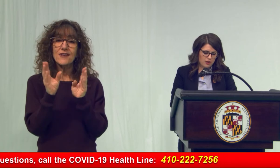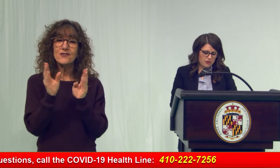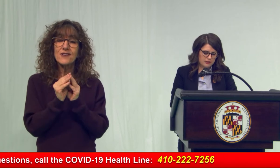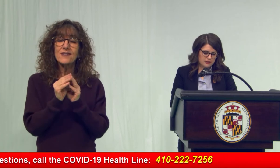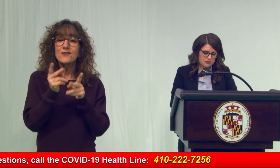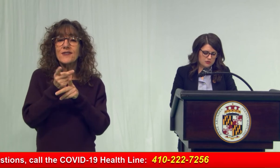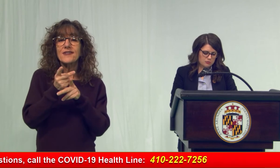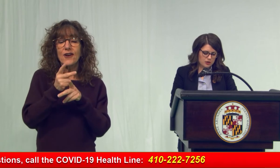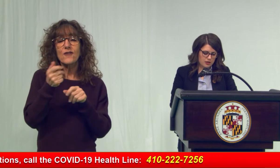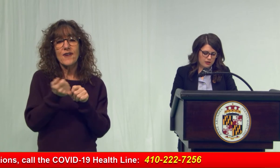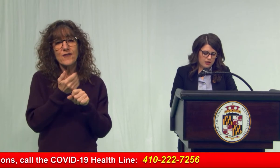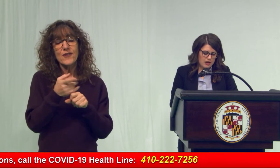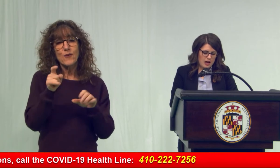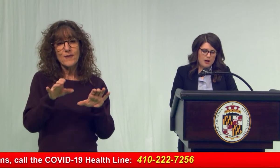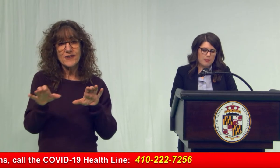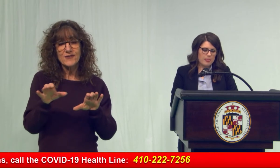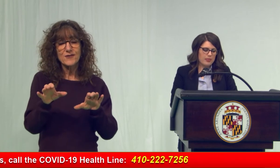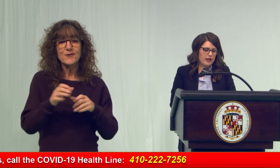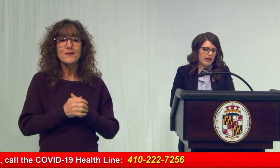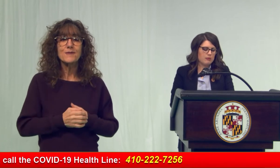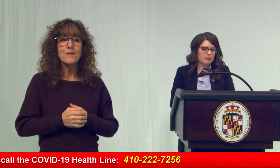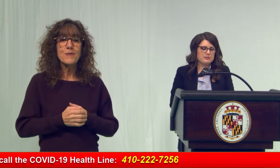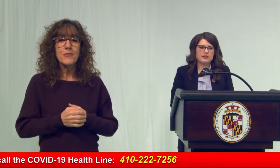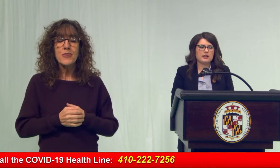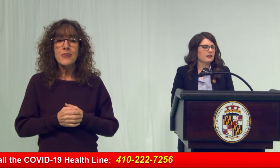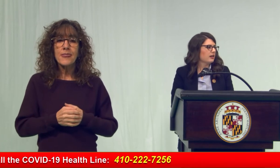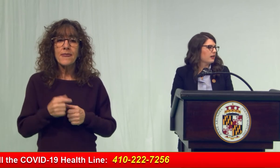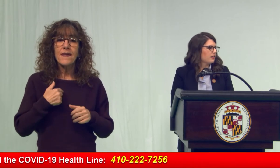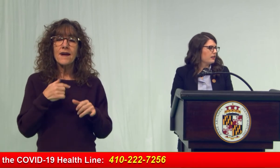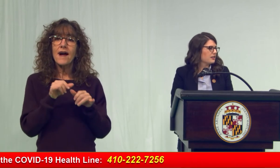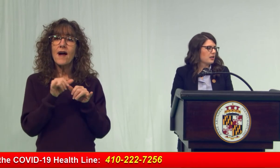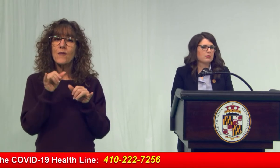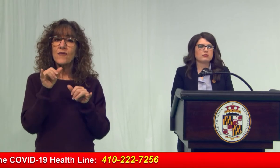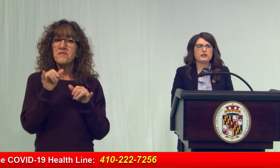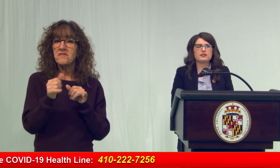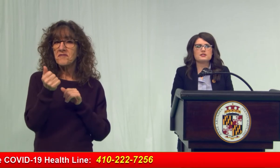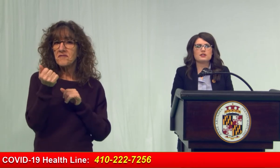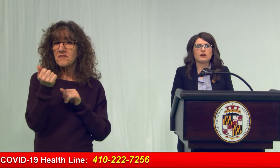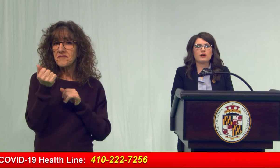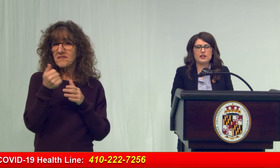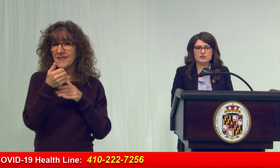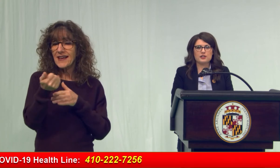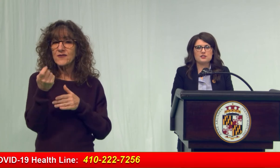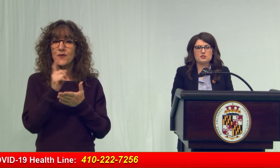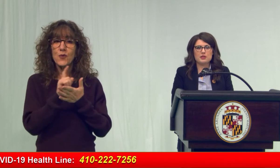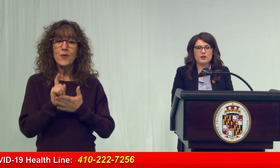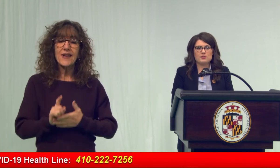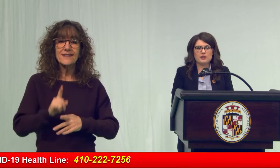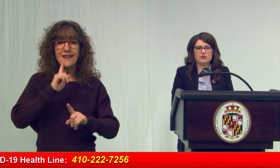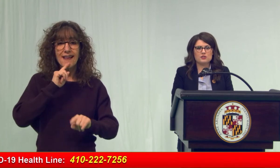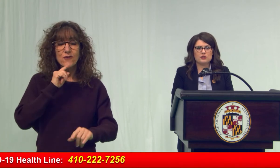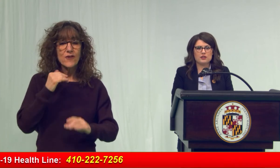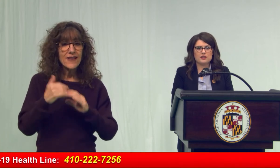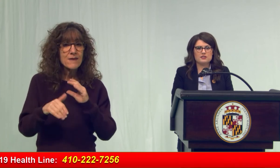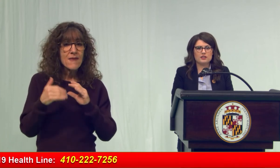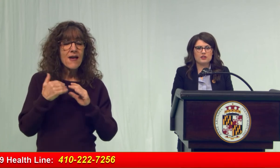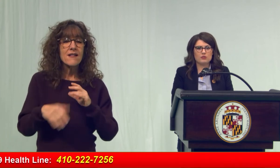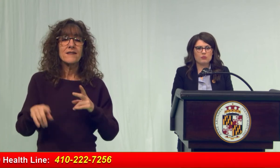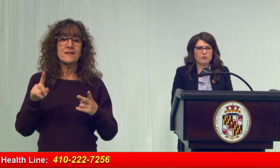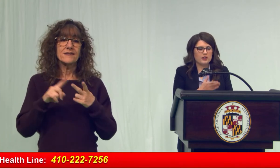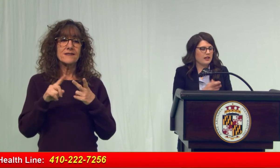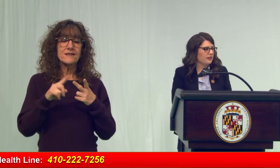care of all that we need to work on. I will be spending the next couple of weeks answering constituent emails, making sure